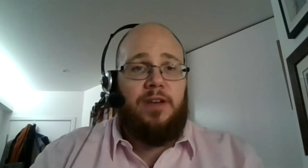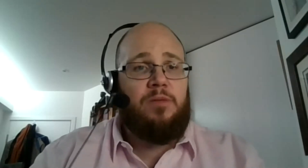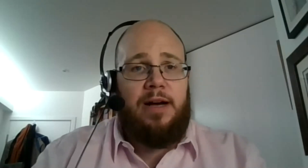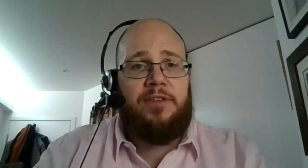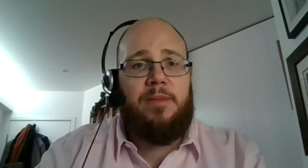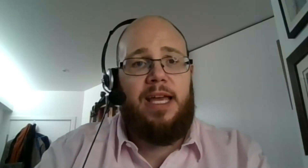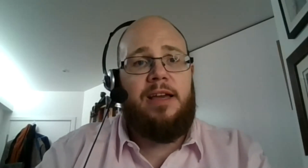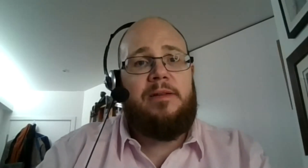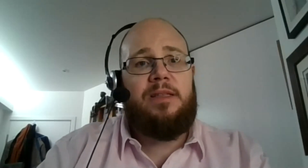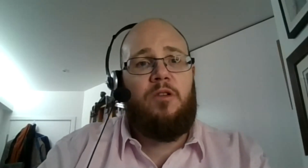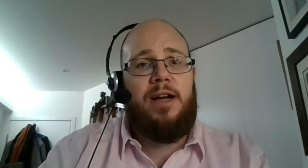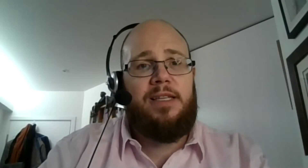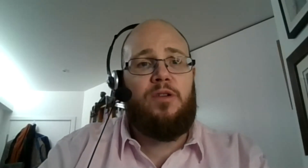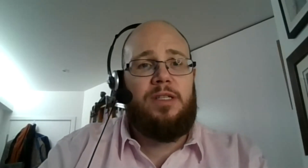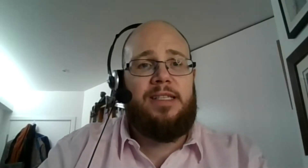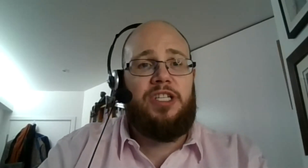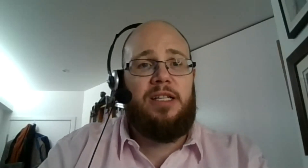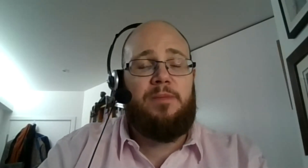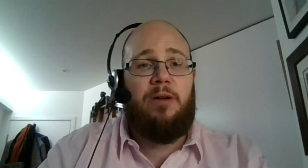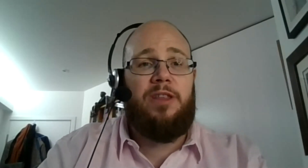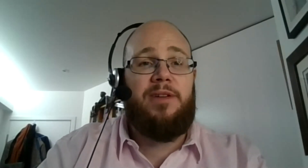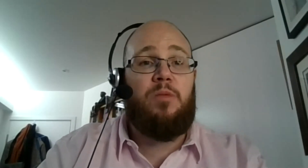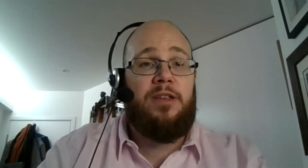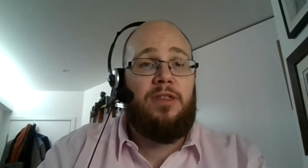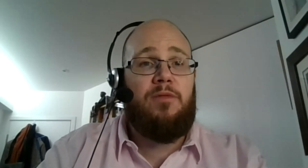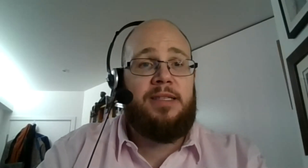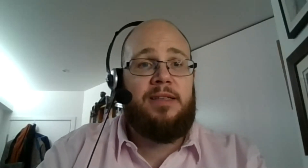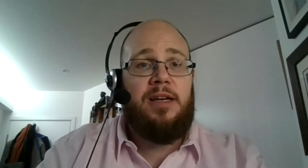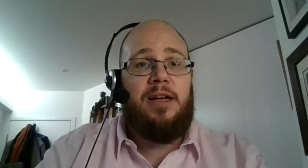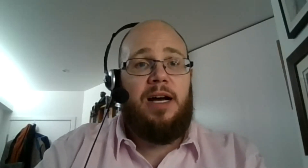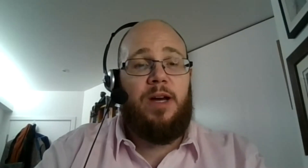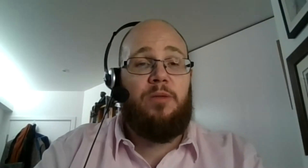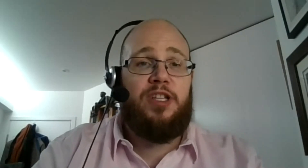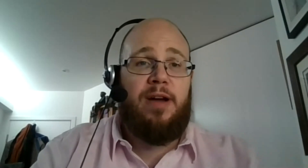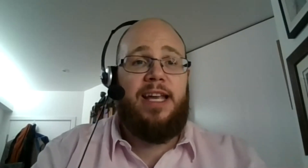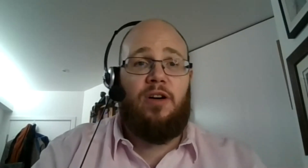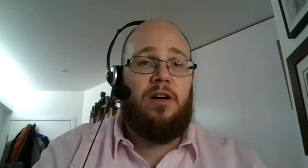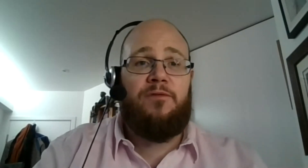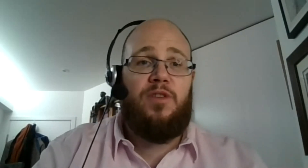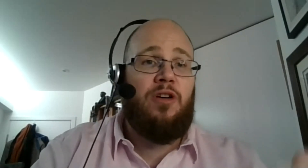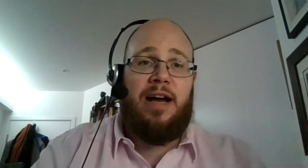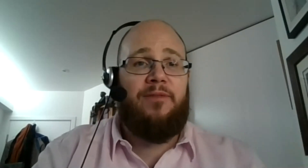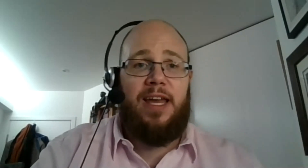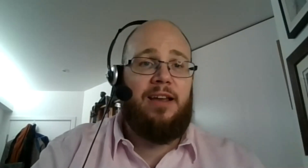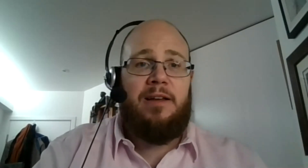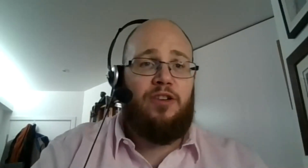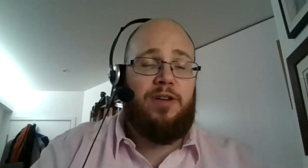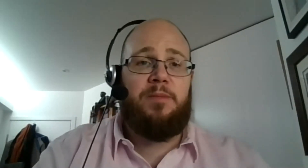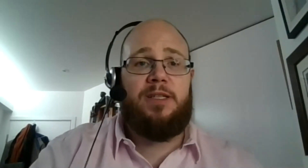us will have to make some quite difficult decisions about whether it's worth the risk and whether we trade off not having Christmas with